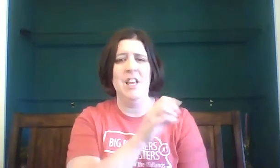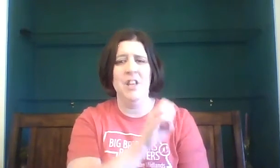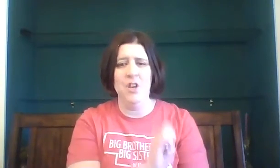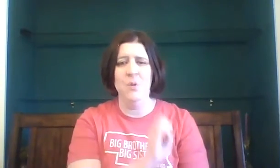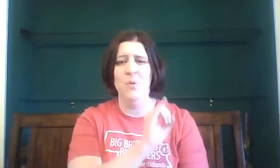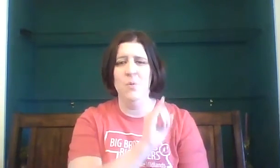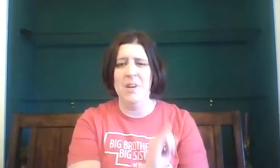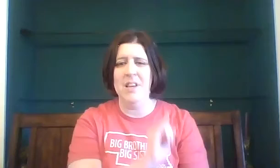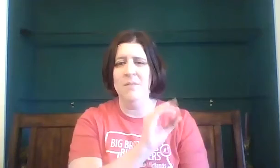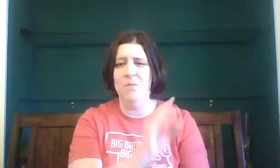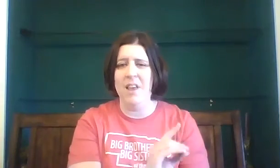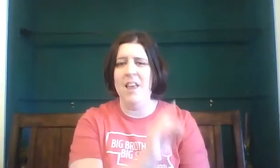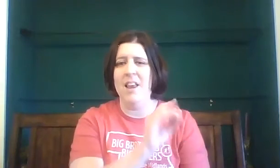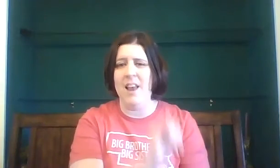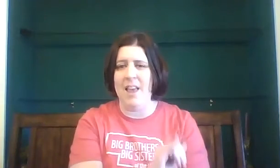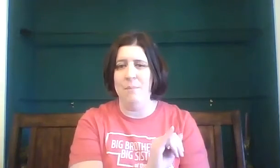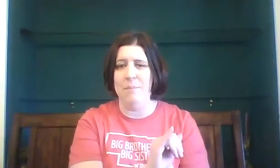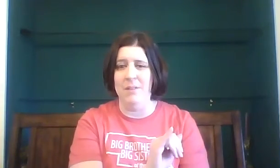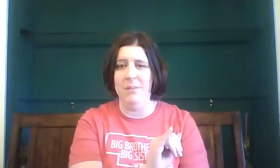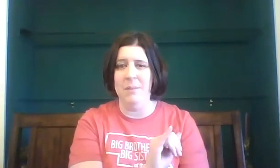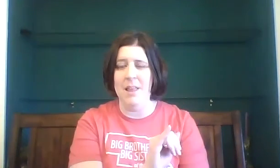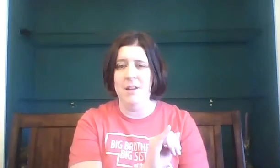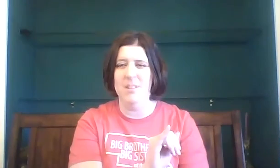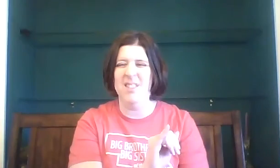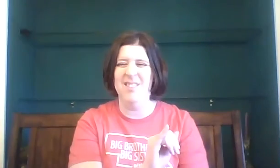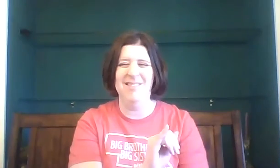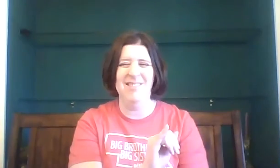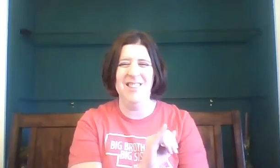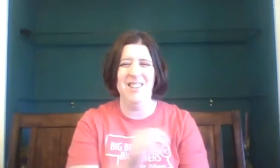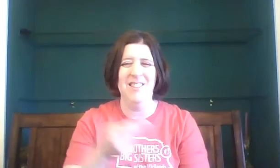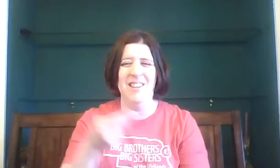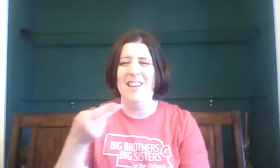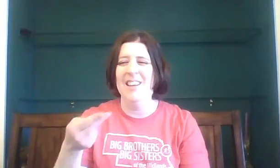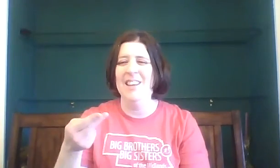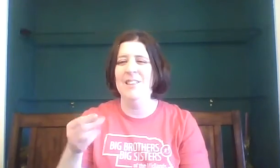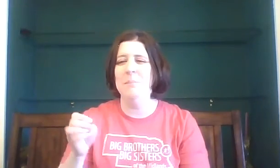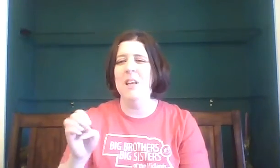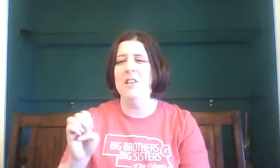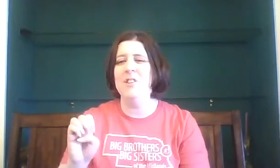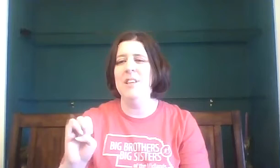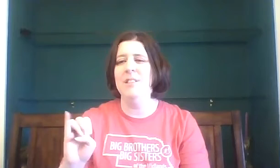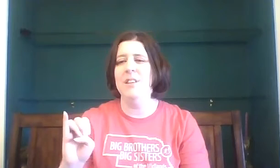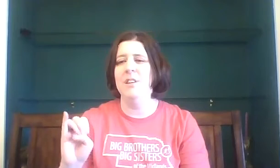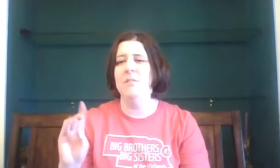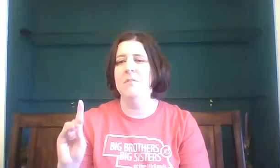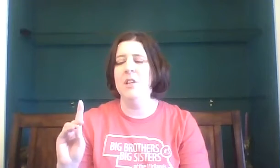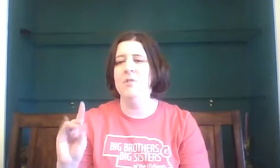Can you read when I bounce my letters? No, it's much easier when you